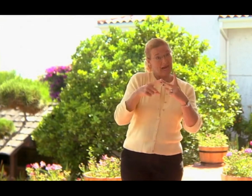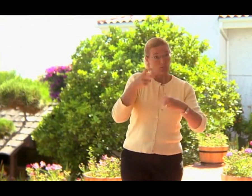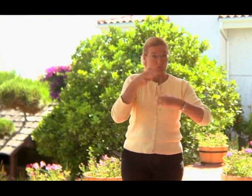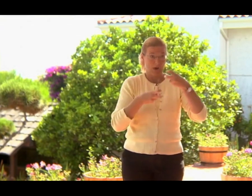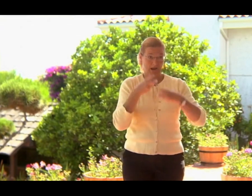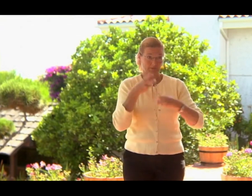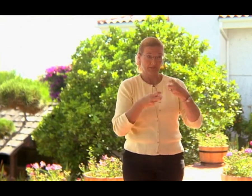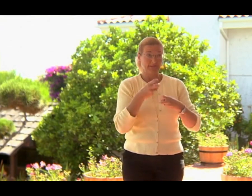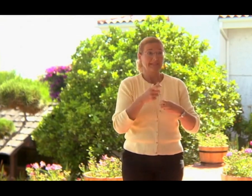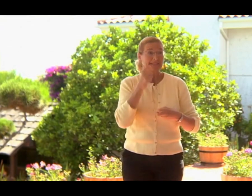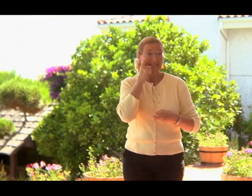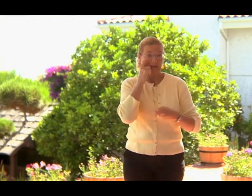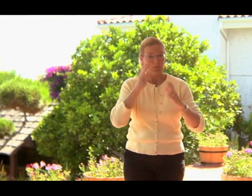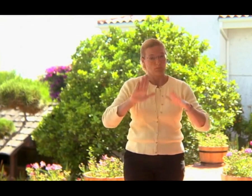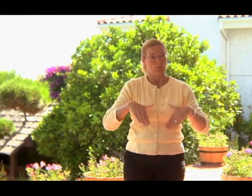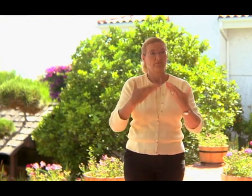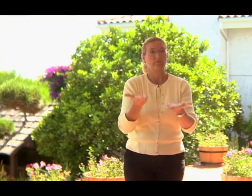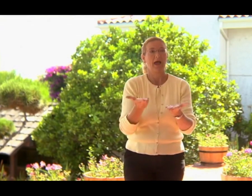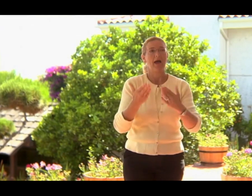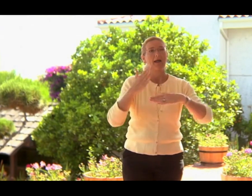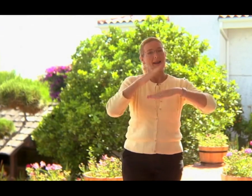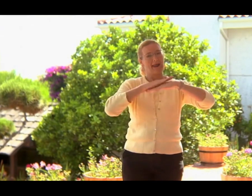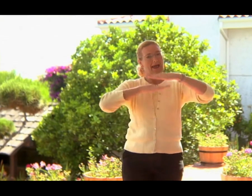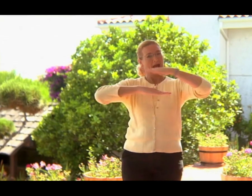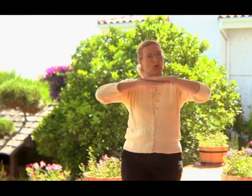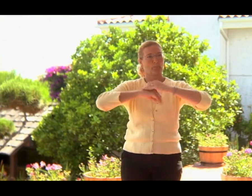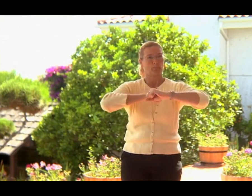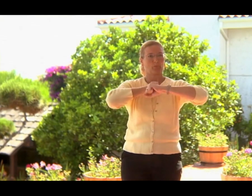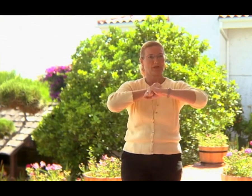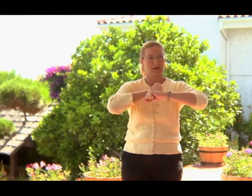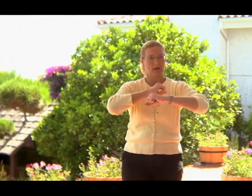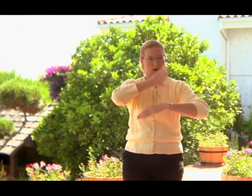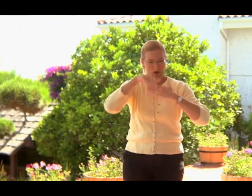The second problem is that the skin provides a protective layer around your body.